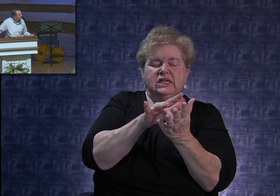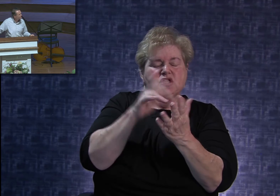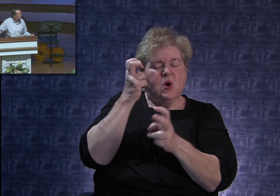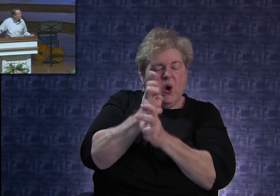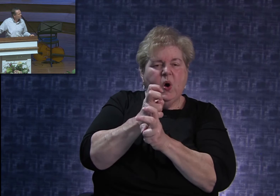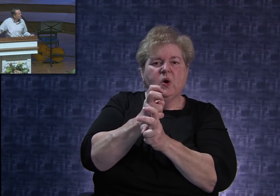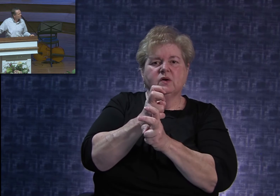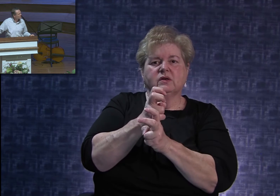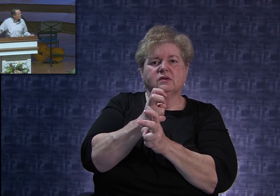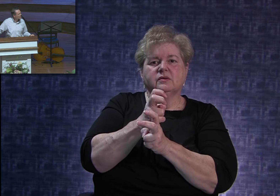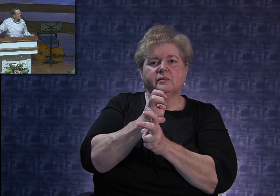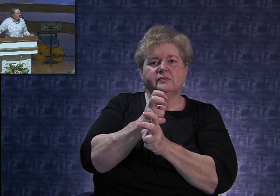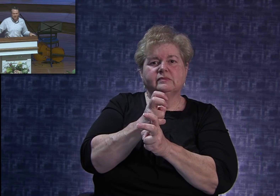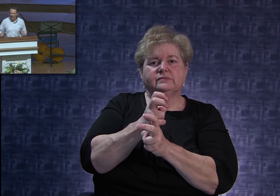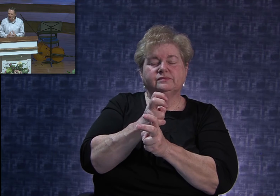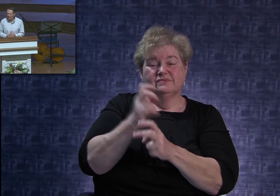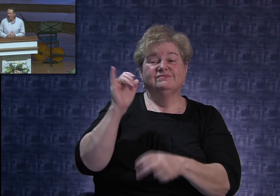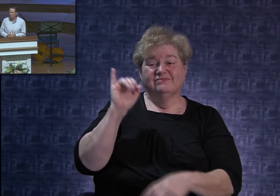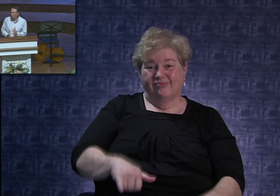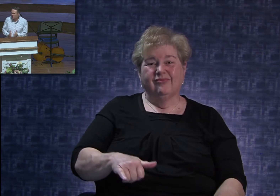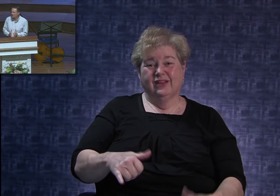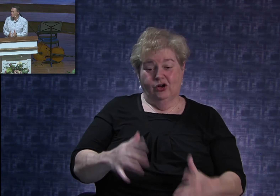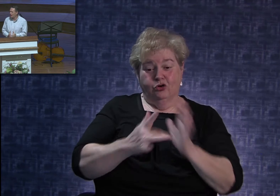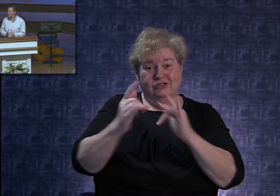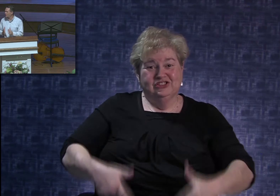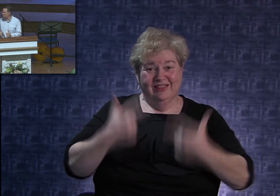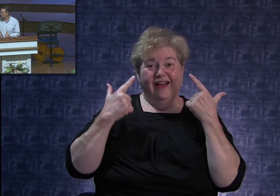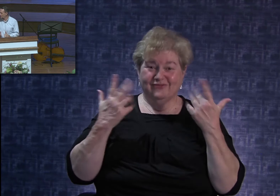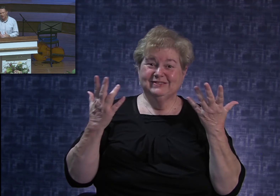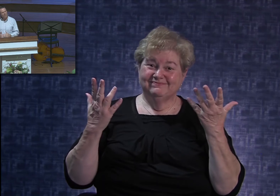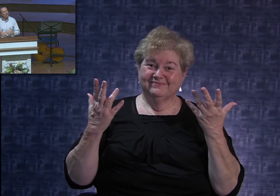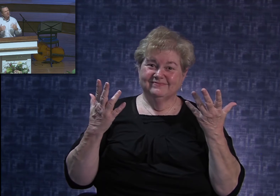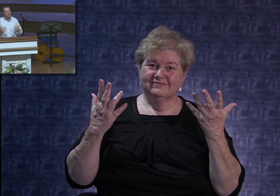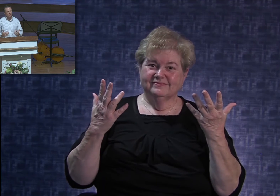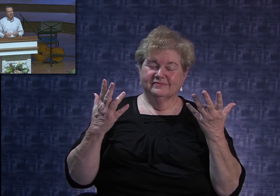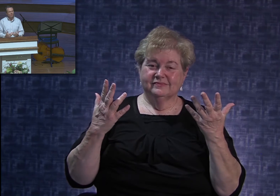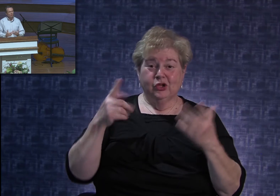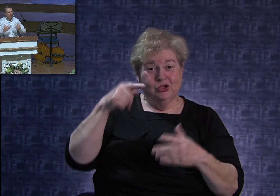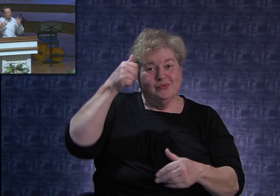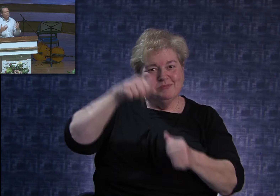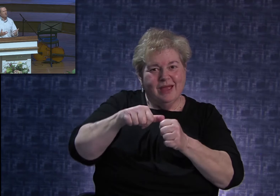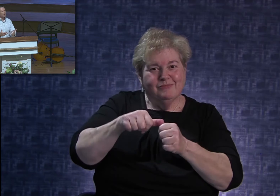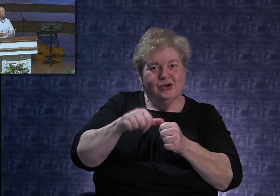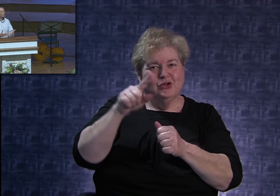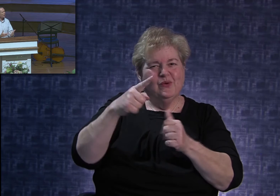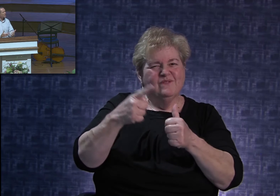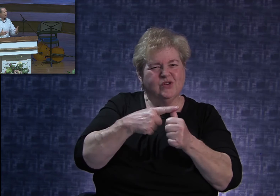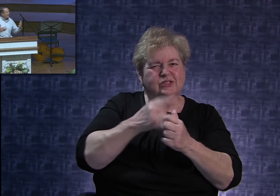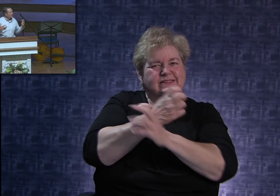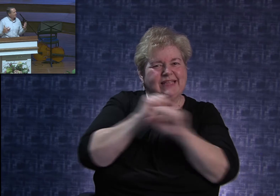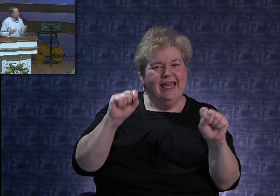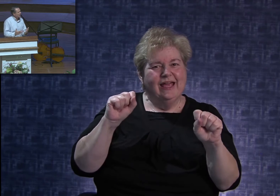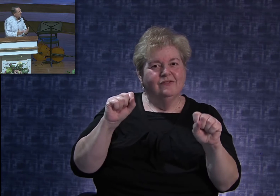it? And that's kind of how the Christian life is pictured. Man, do you remember when you first came to